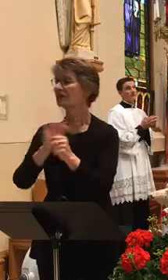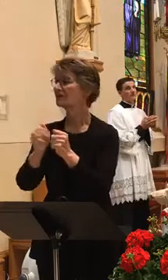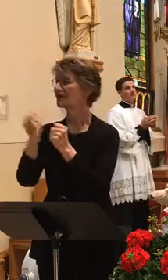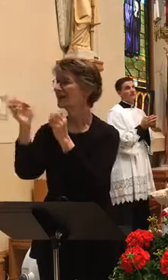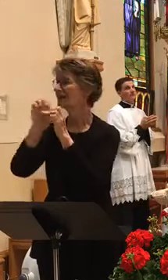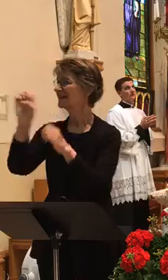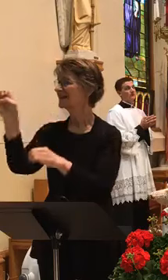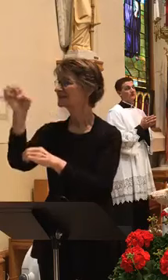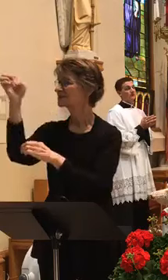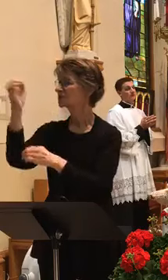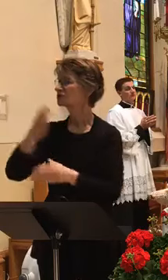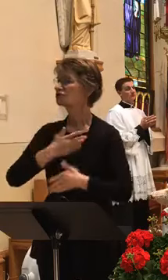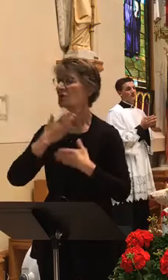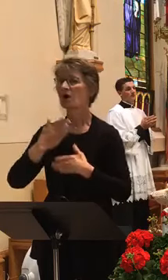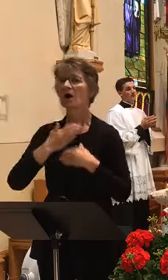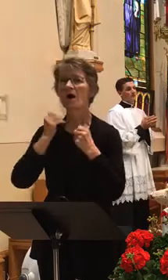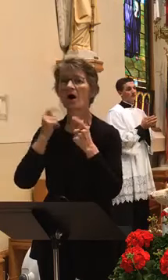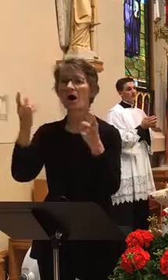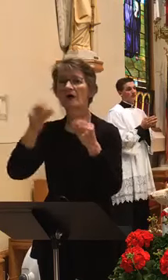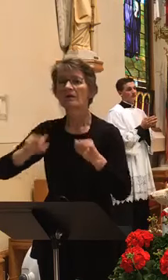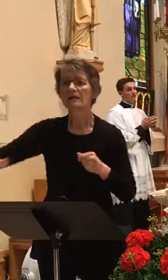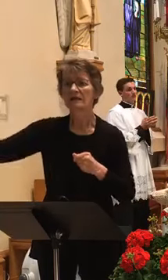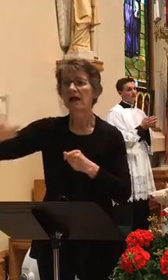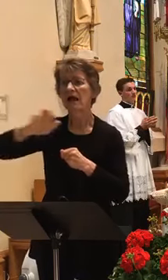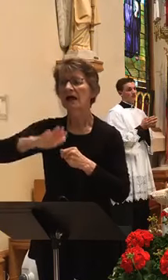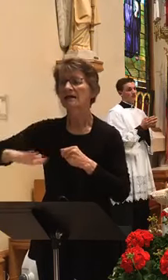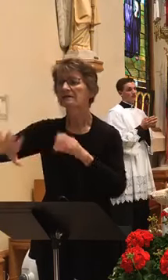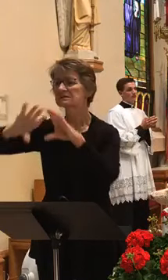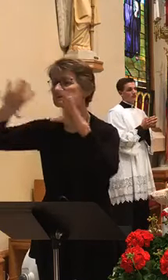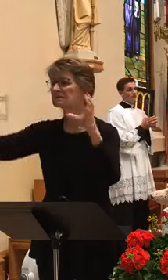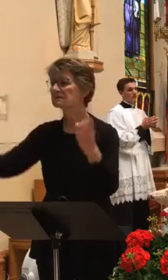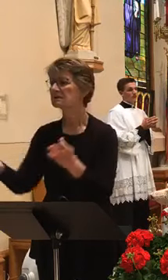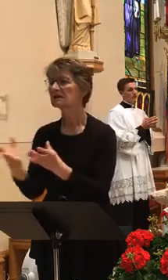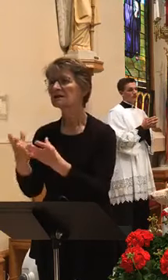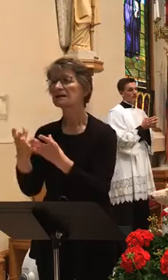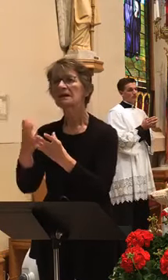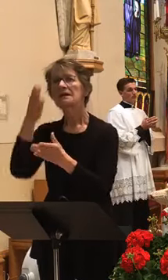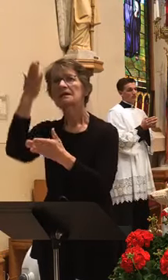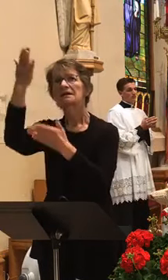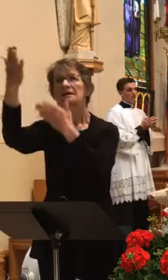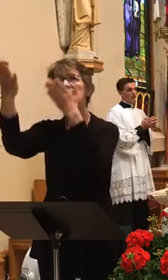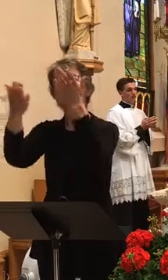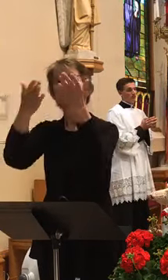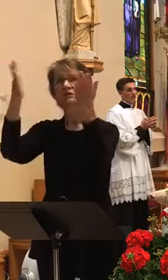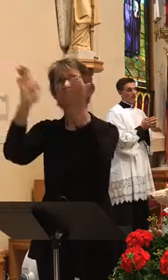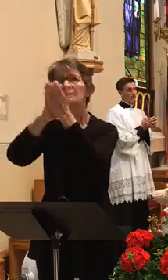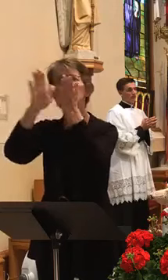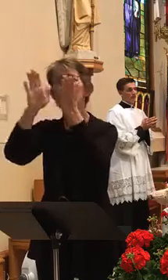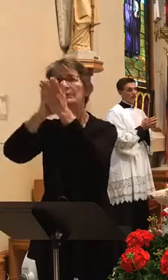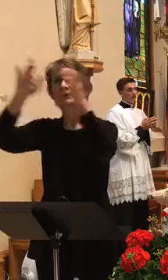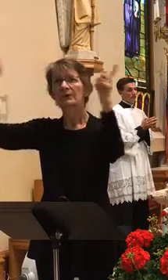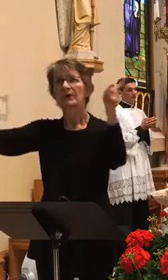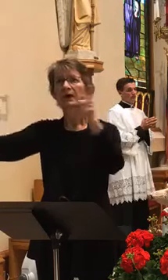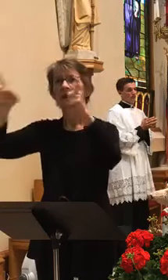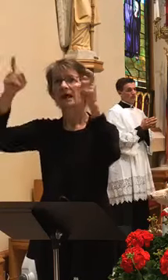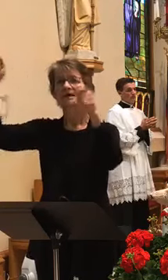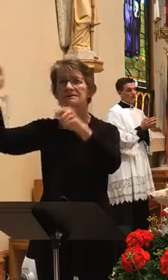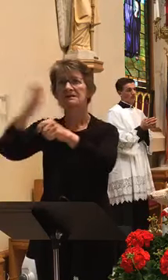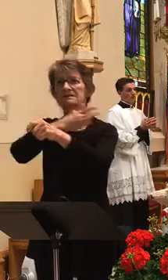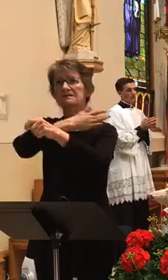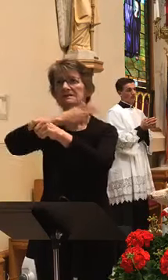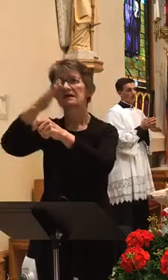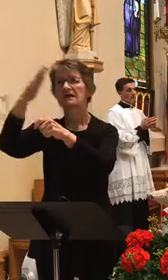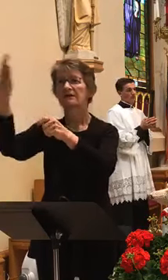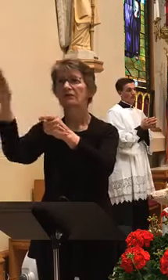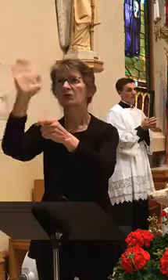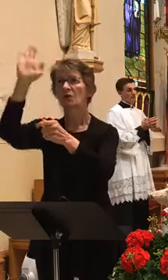every land, every people exults in your praise, and even the heavenly powers with the angelic hosts sing together the unending hymn of